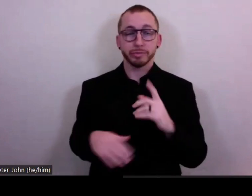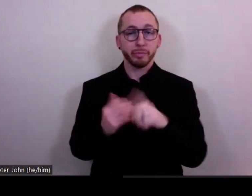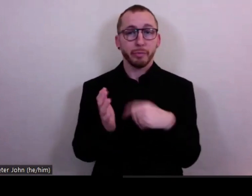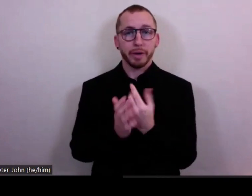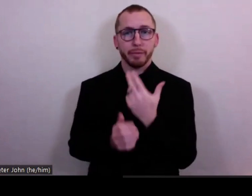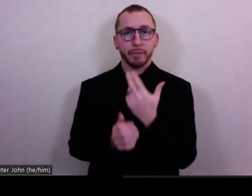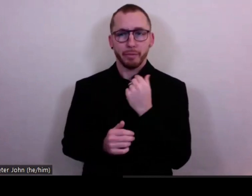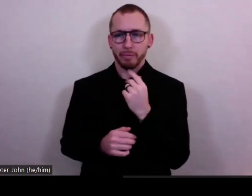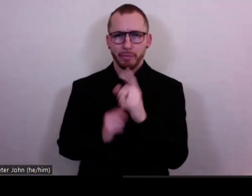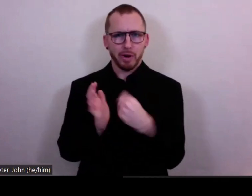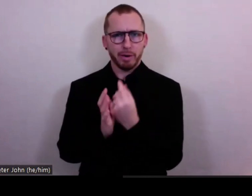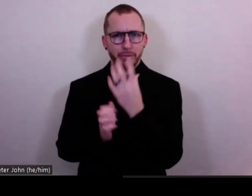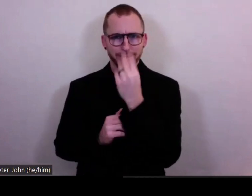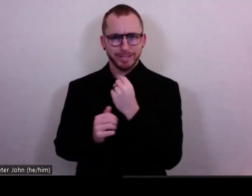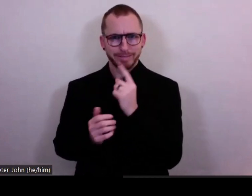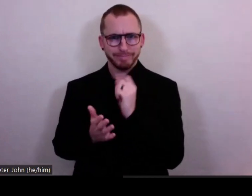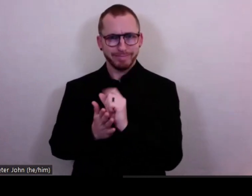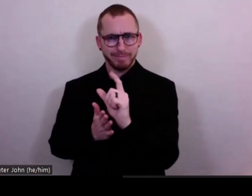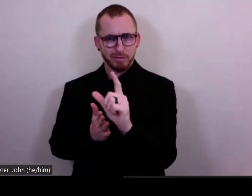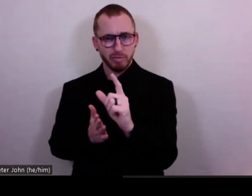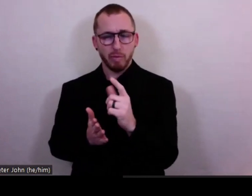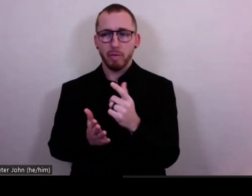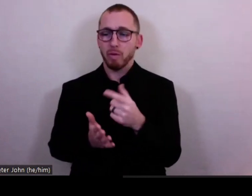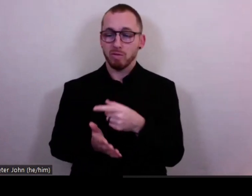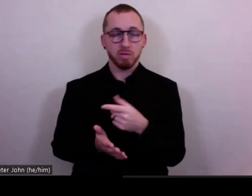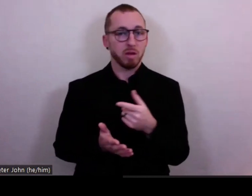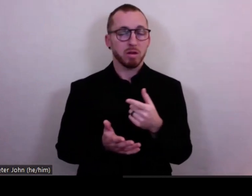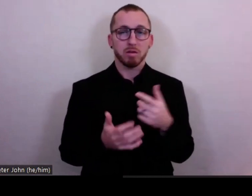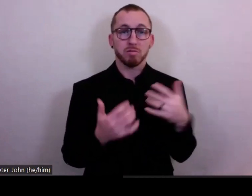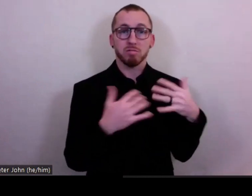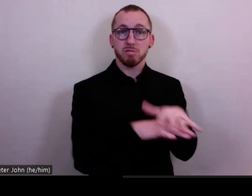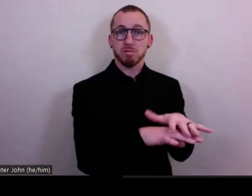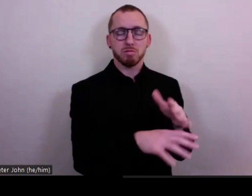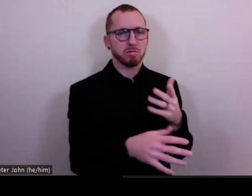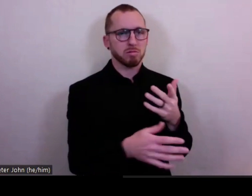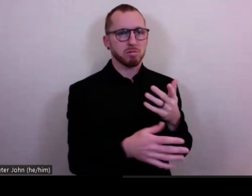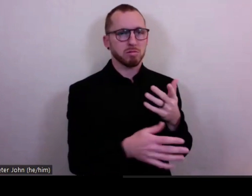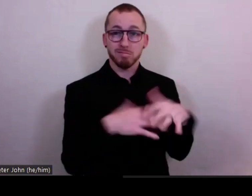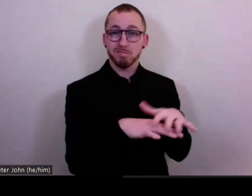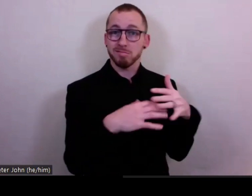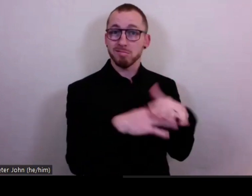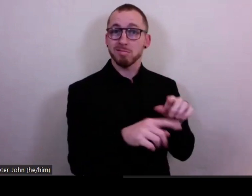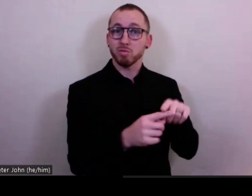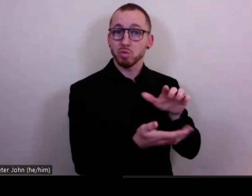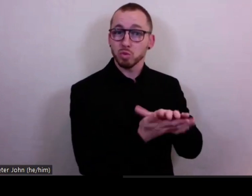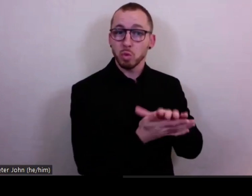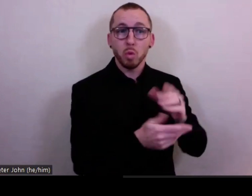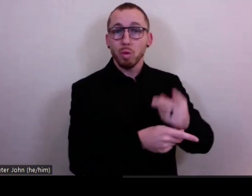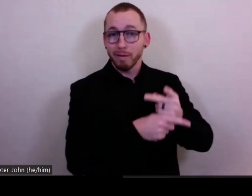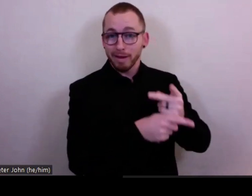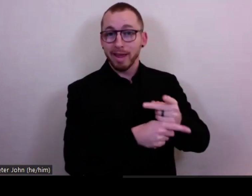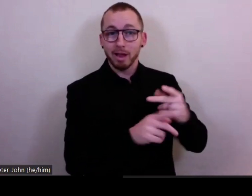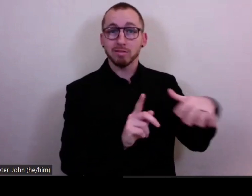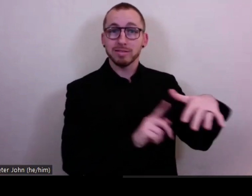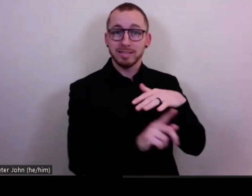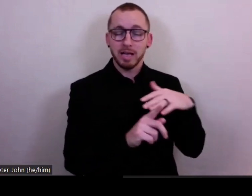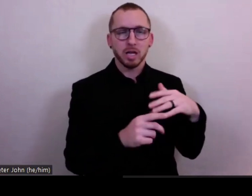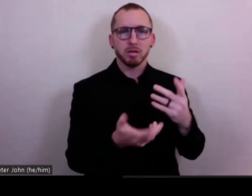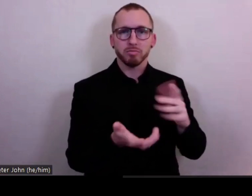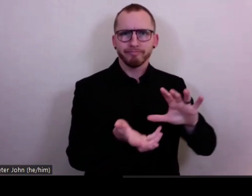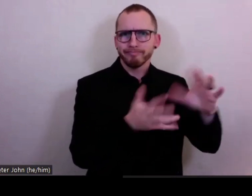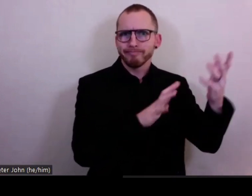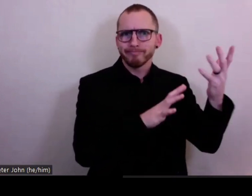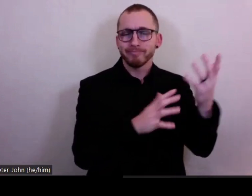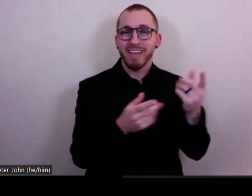1.5 hours of sleep, and then it's really difficult for them when they're going into childcare settings, because what happens in childcare,